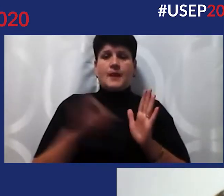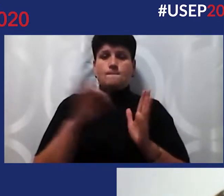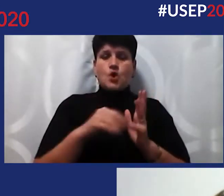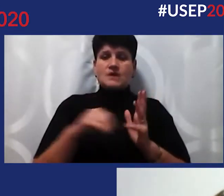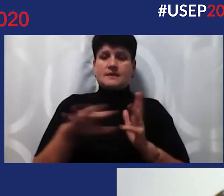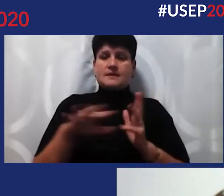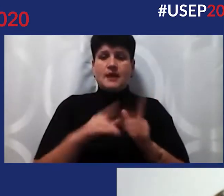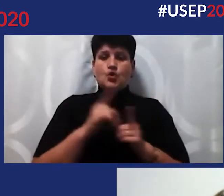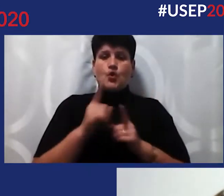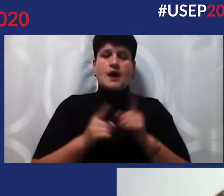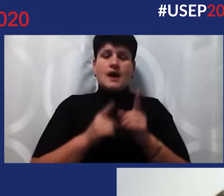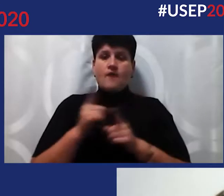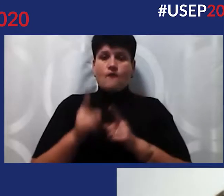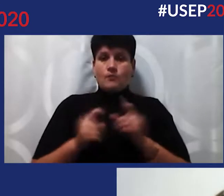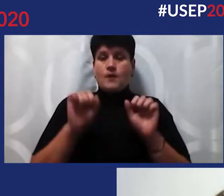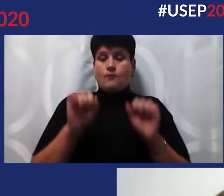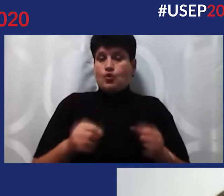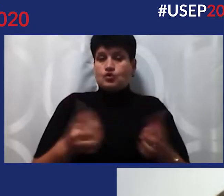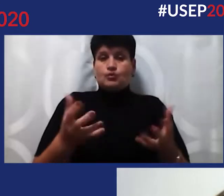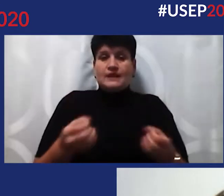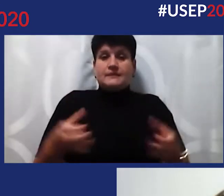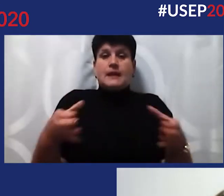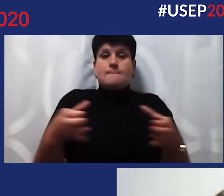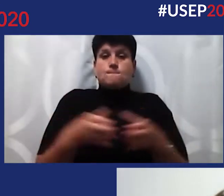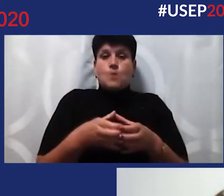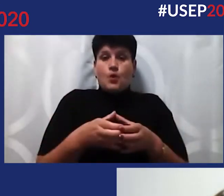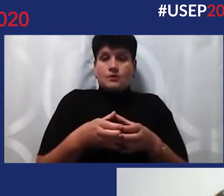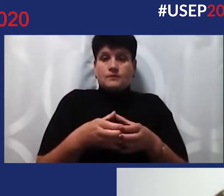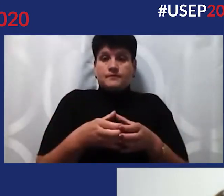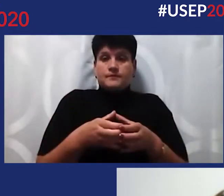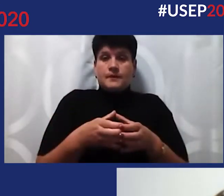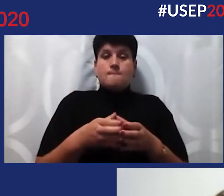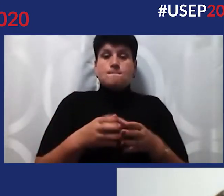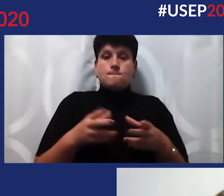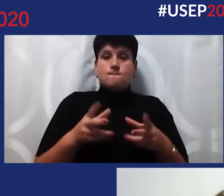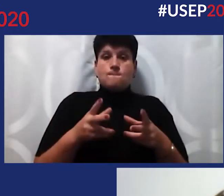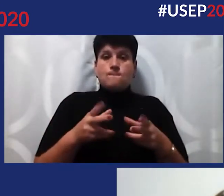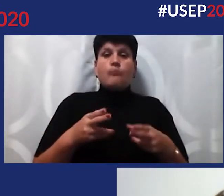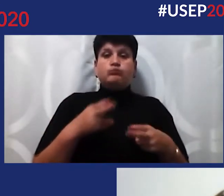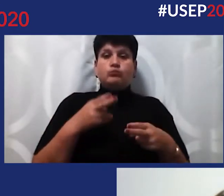but say land reform, we can